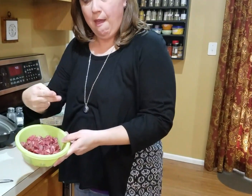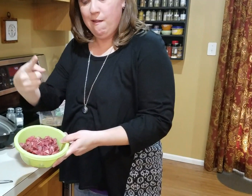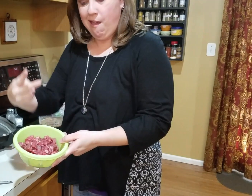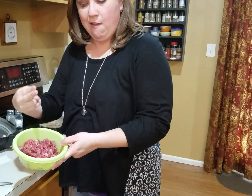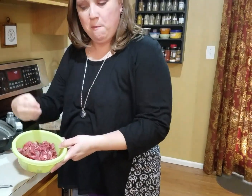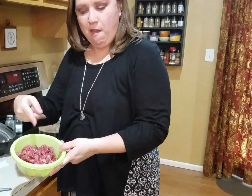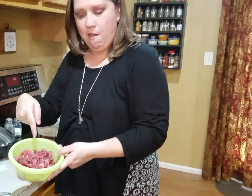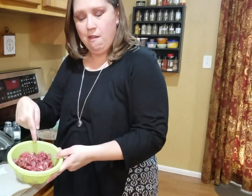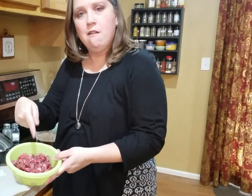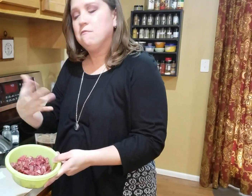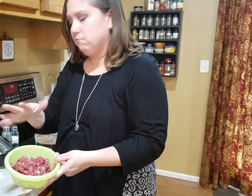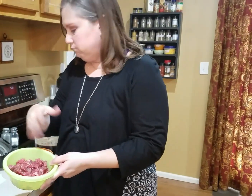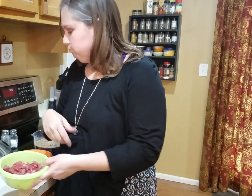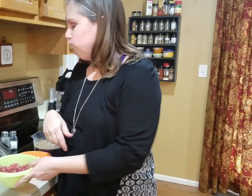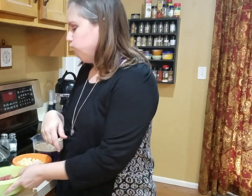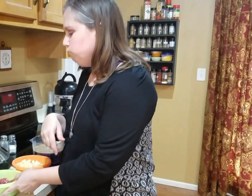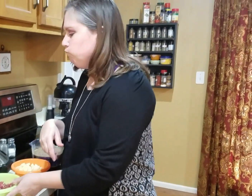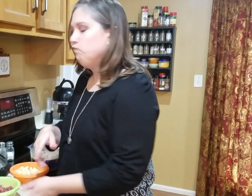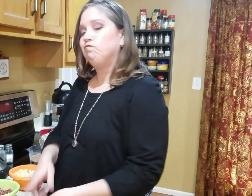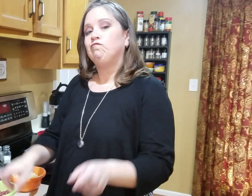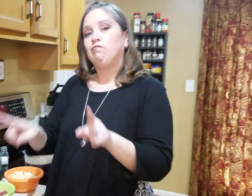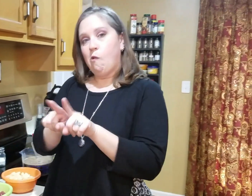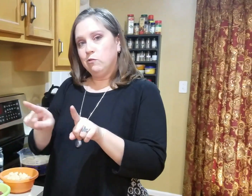This ended up being about a ½ pound of the meat cut up,